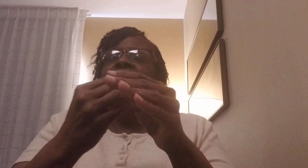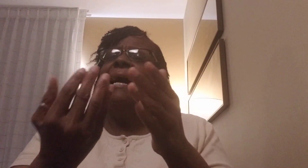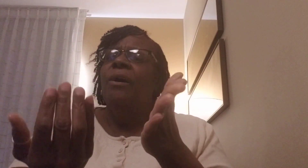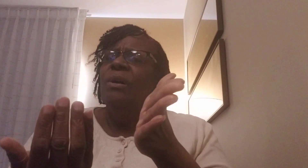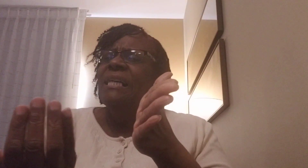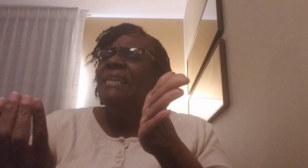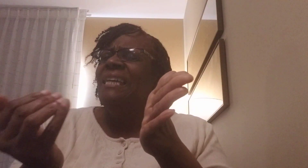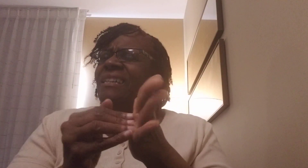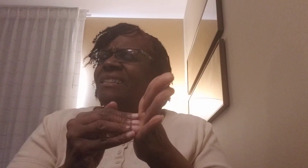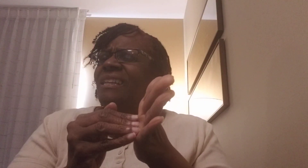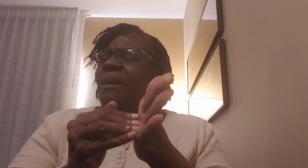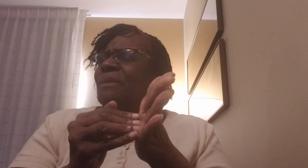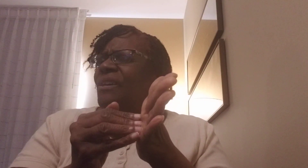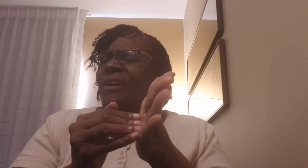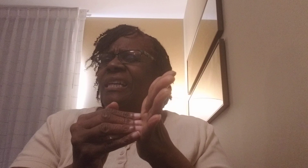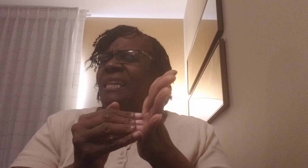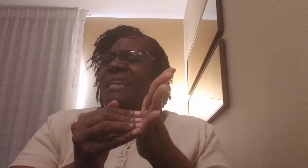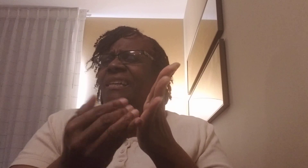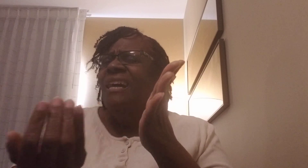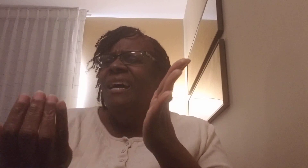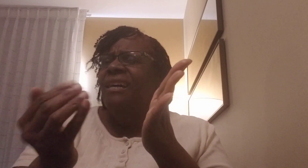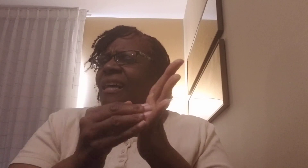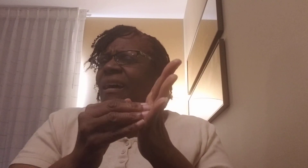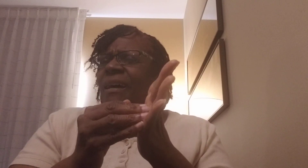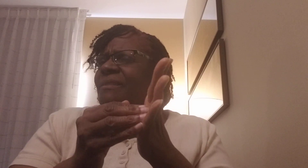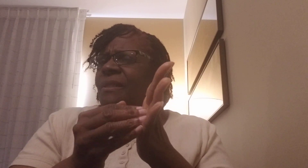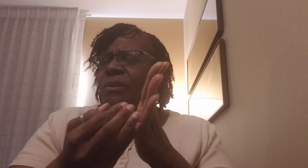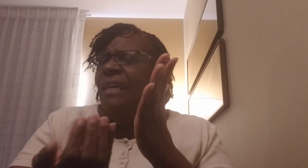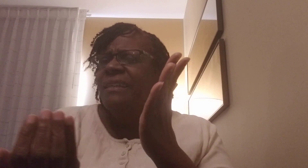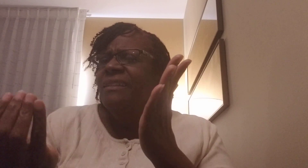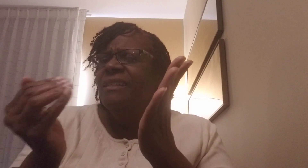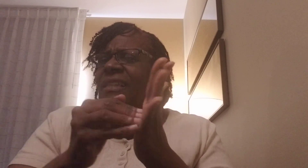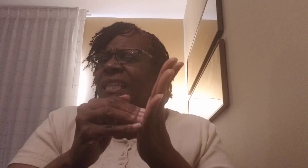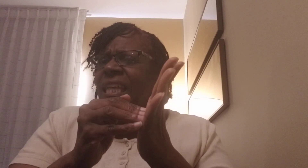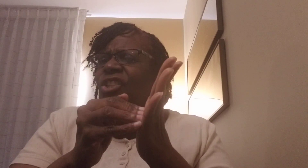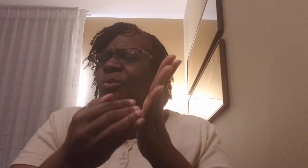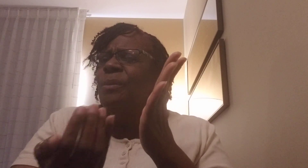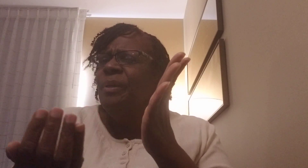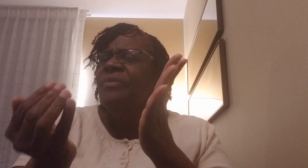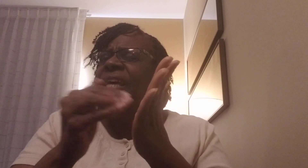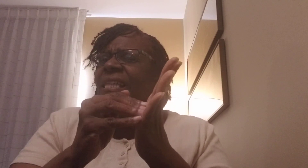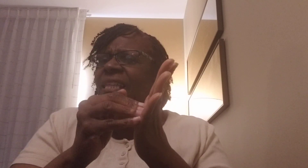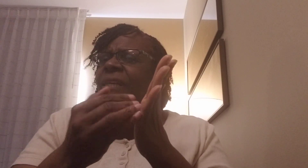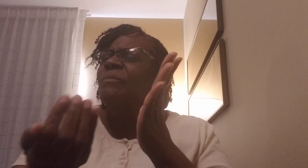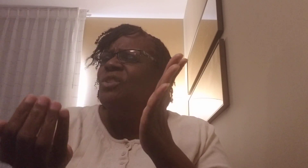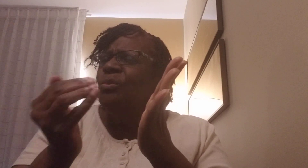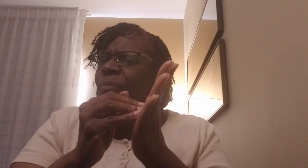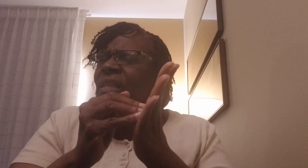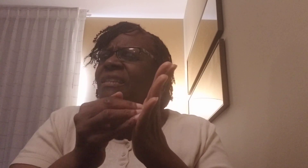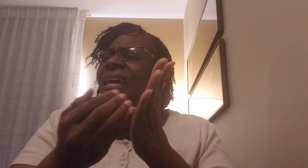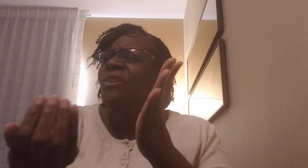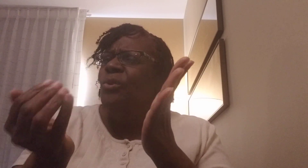Now, again, I'm sorry, I still not getting it. Can you repeat that again? So repeat that, or